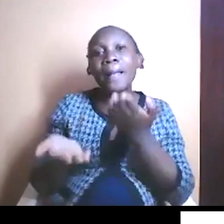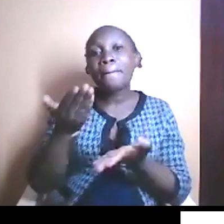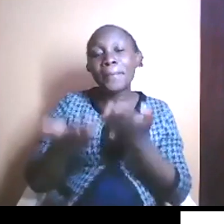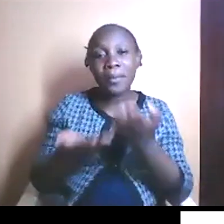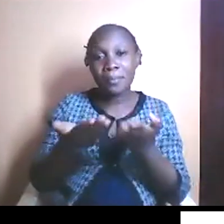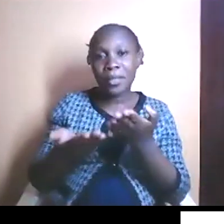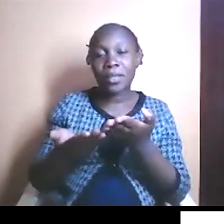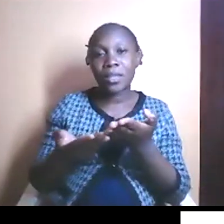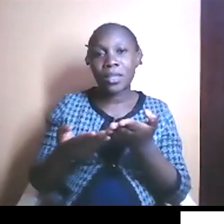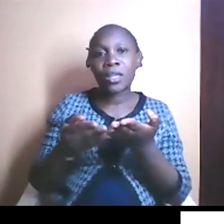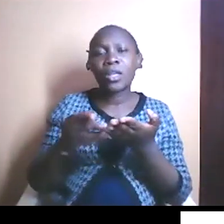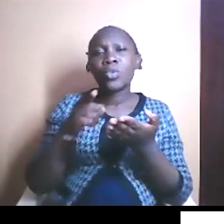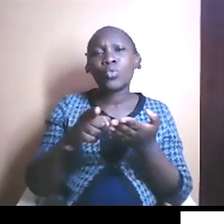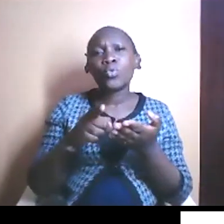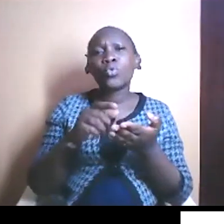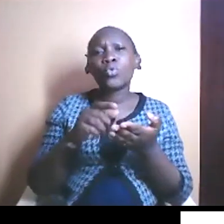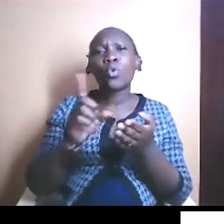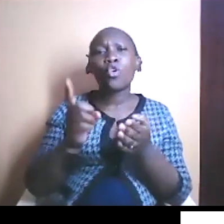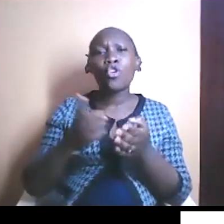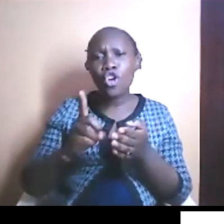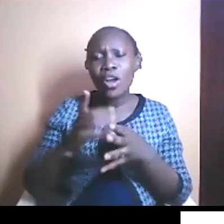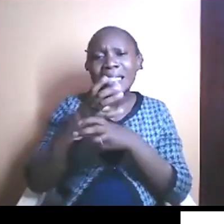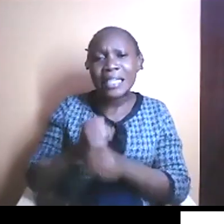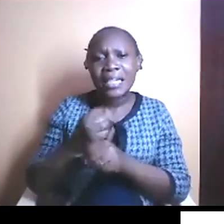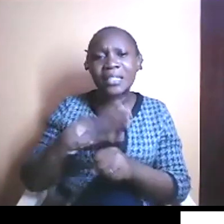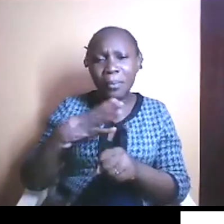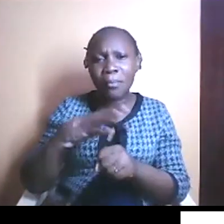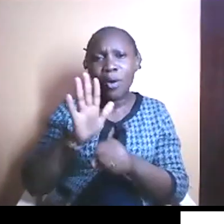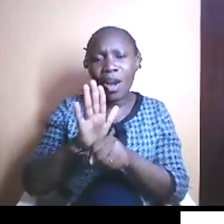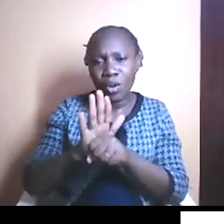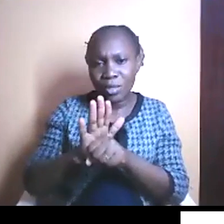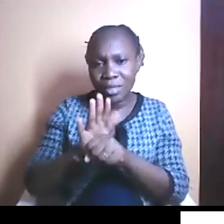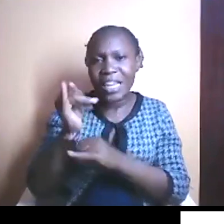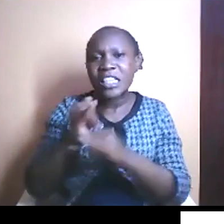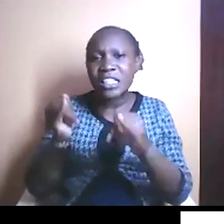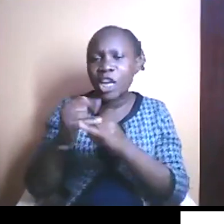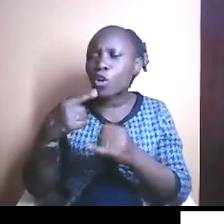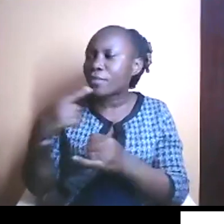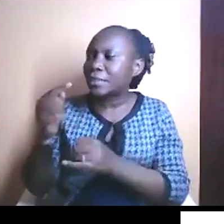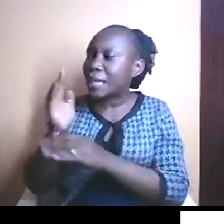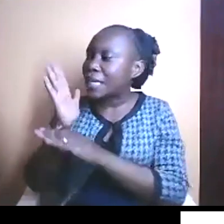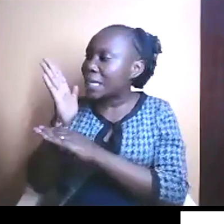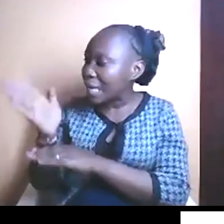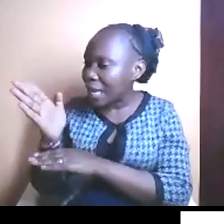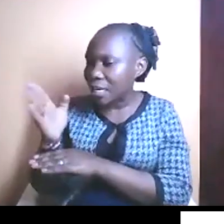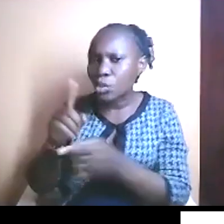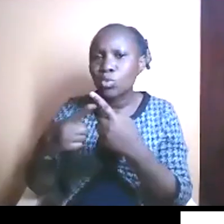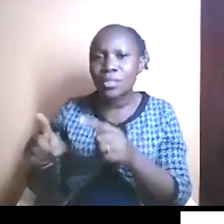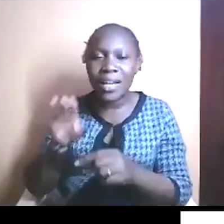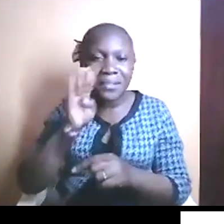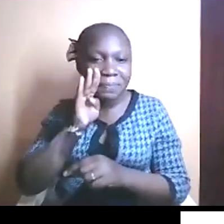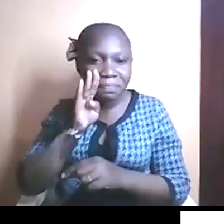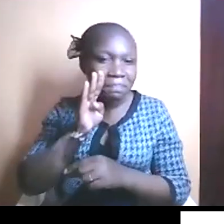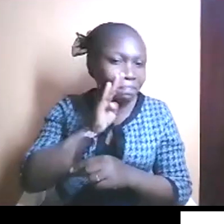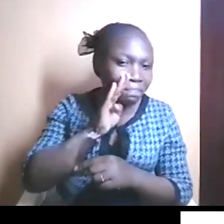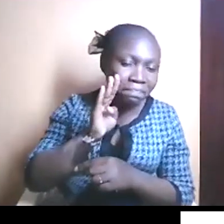distrustful. Maybe you do not trust somebody. So instead of raising something directly with them, you are gossiping, you're backbiting them behind their back. You